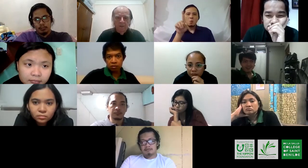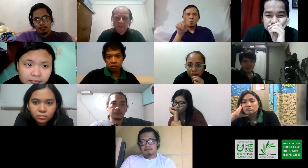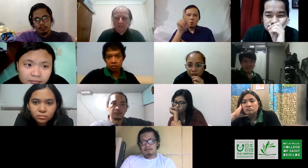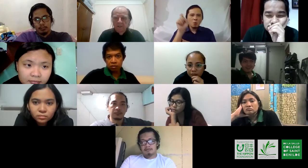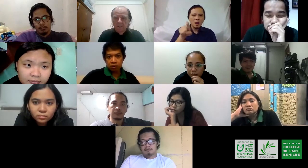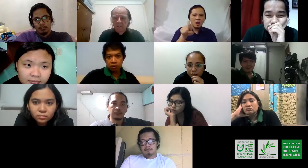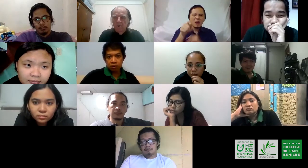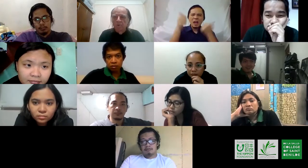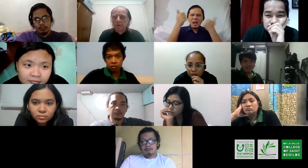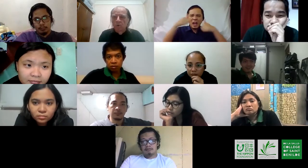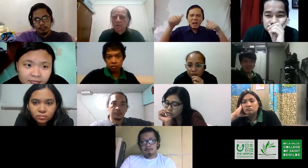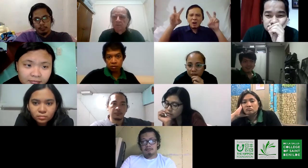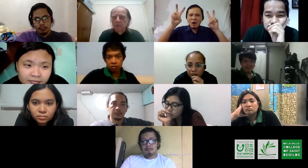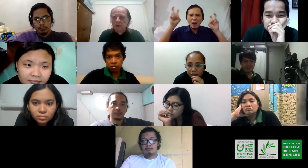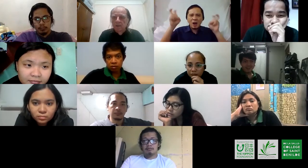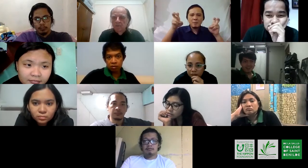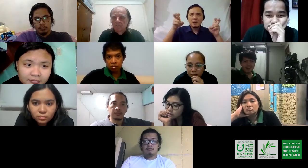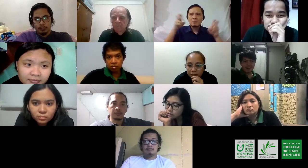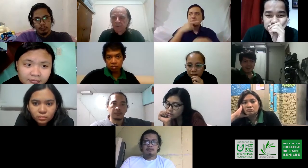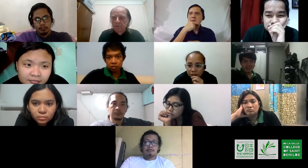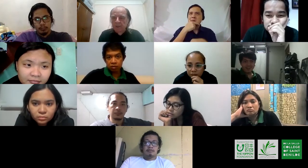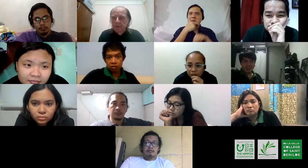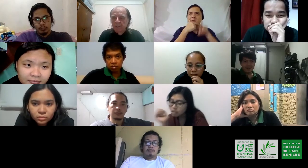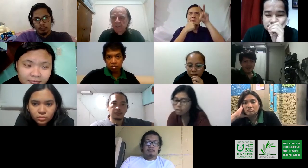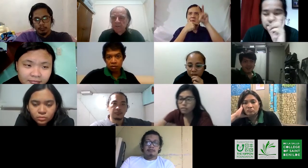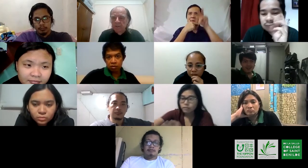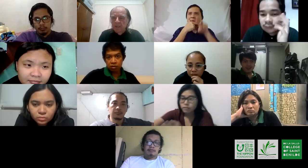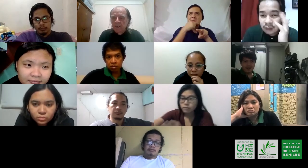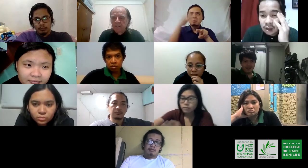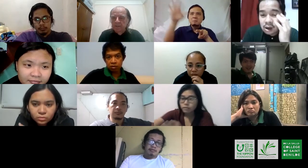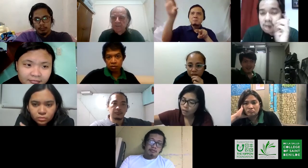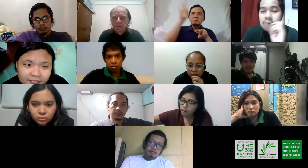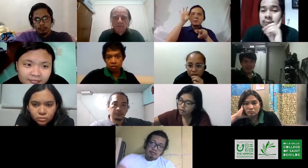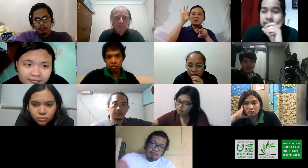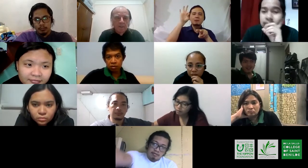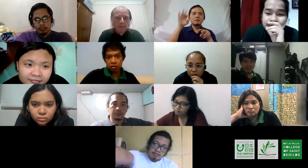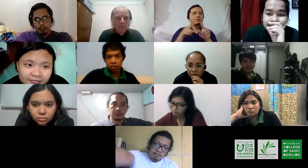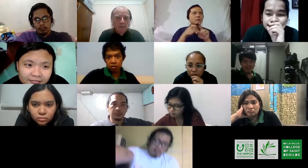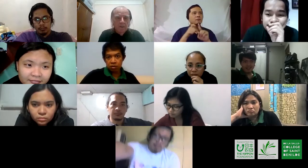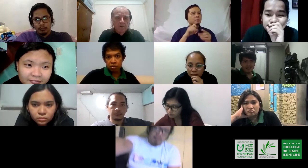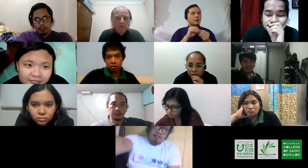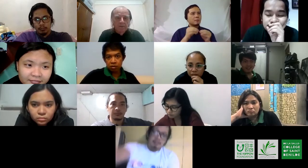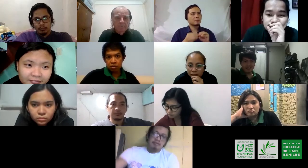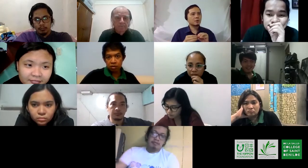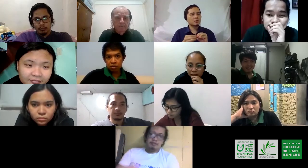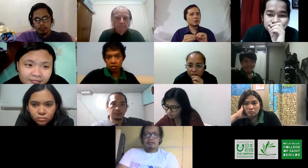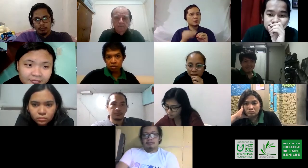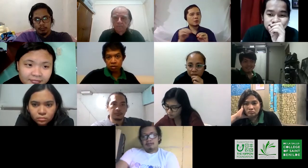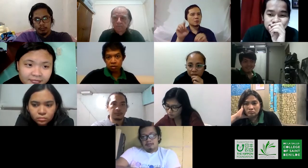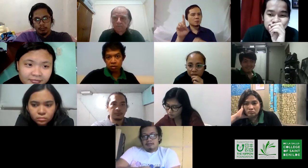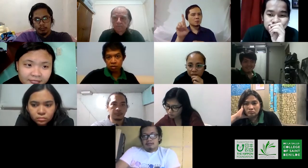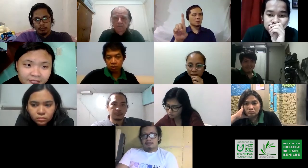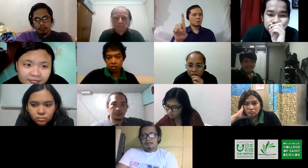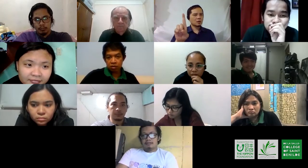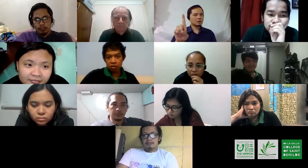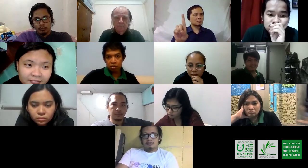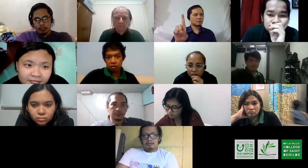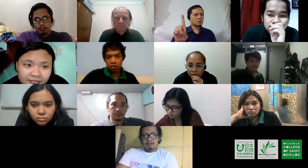between, only one, between slides, hold on.